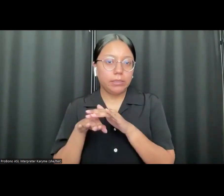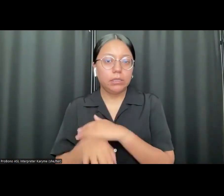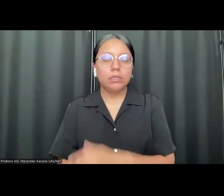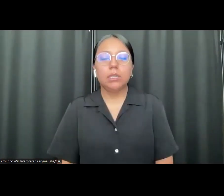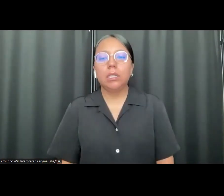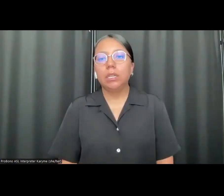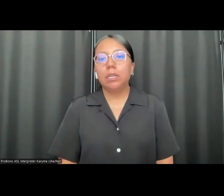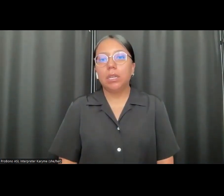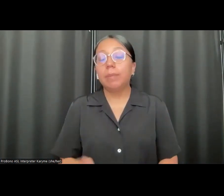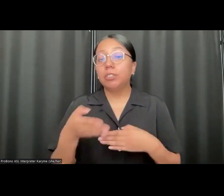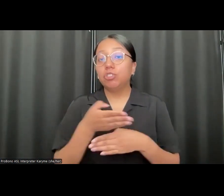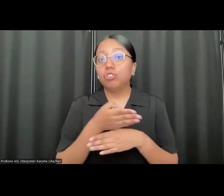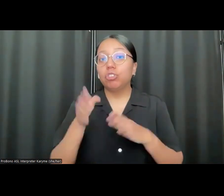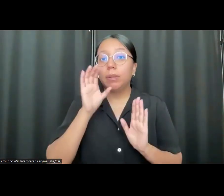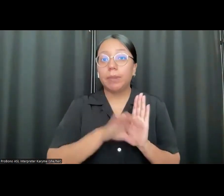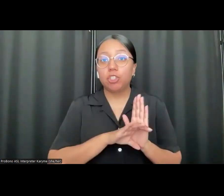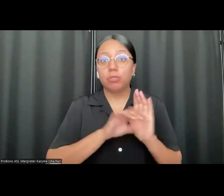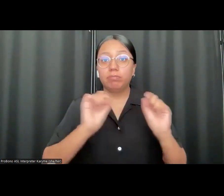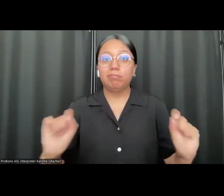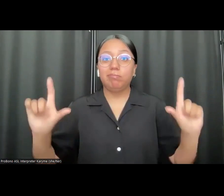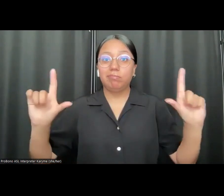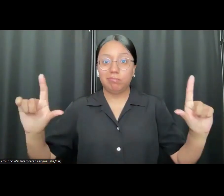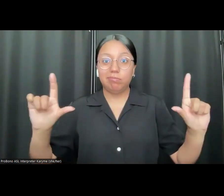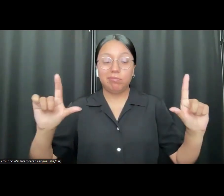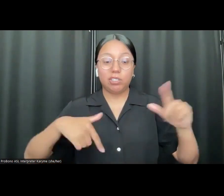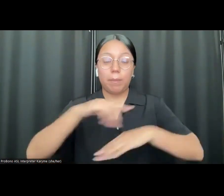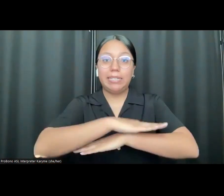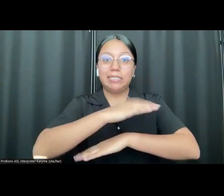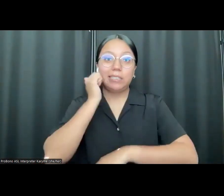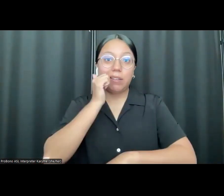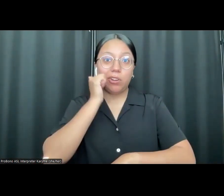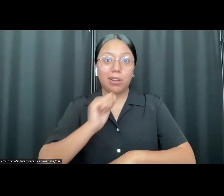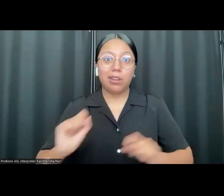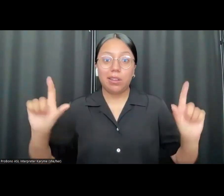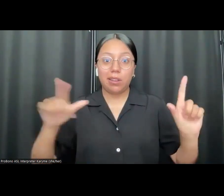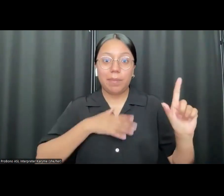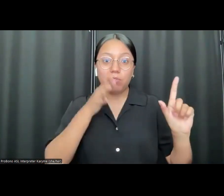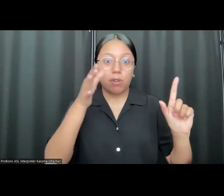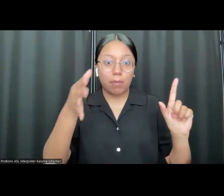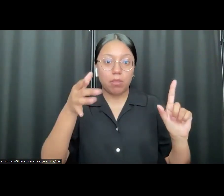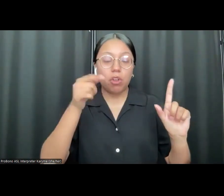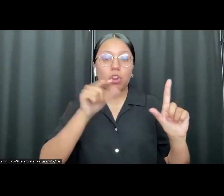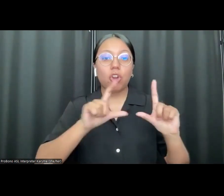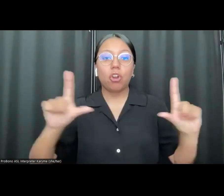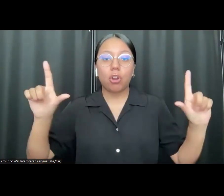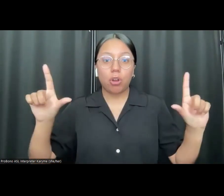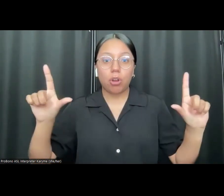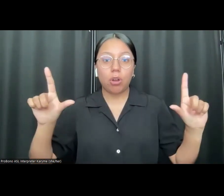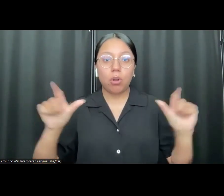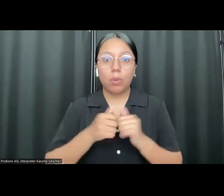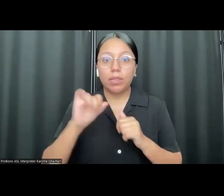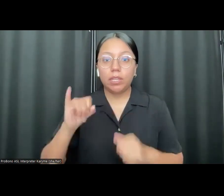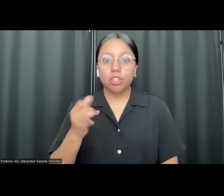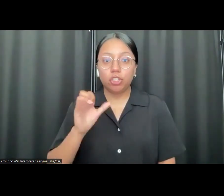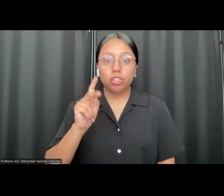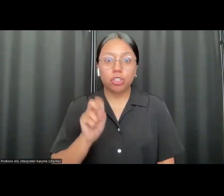is on my desk every day of my grandmother in the middle, Jackie Alvis, in Singapore in around 1948 with my